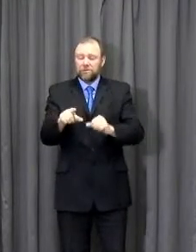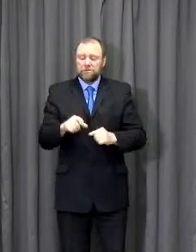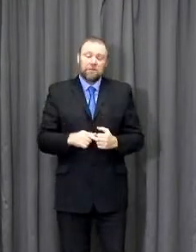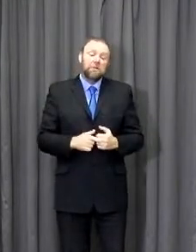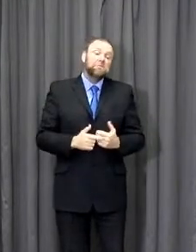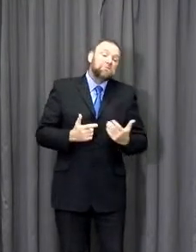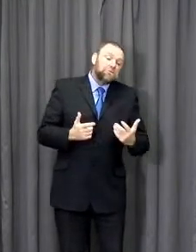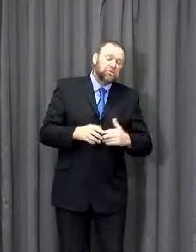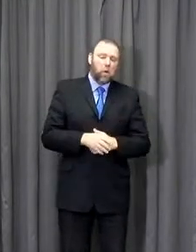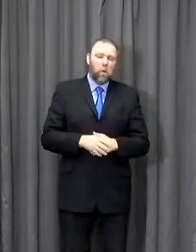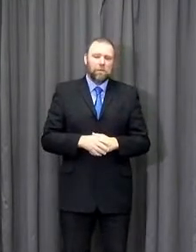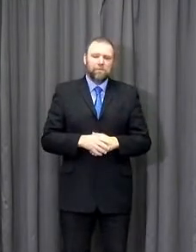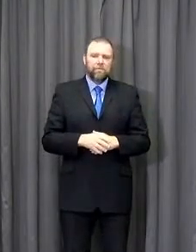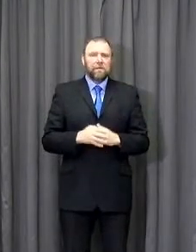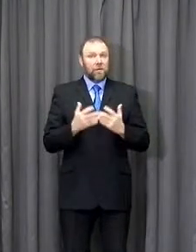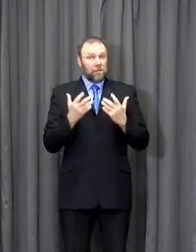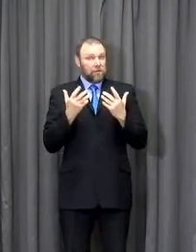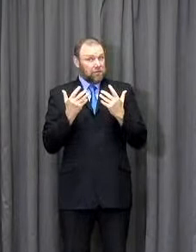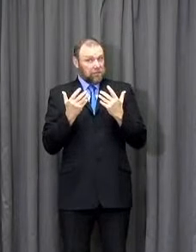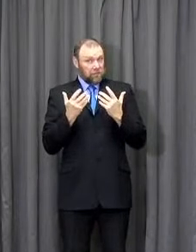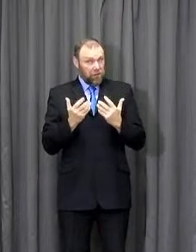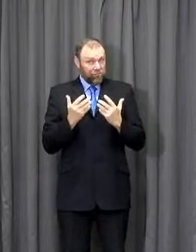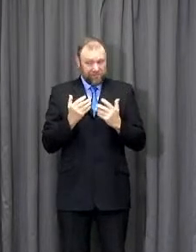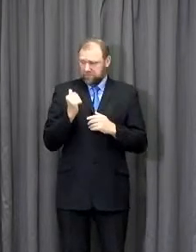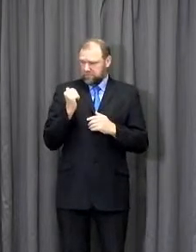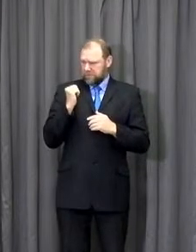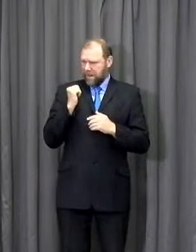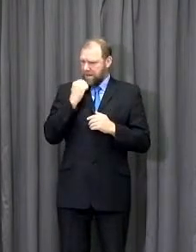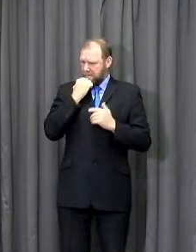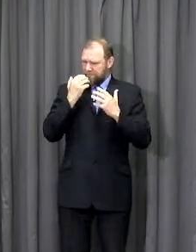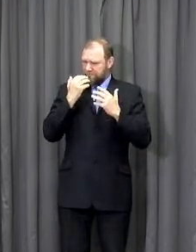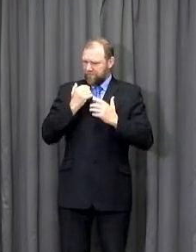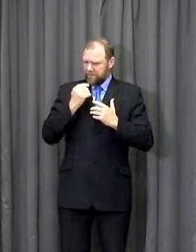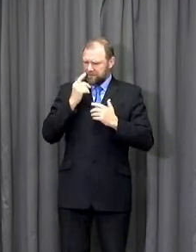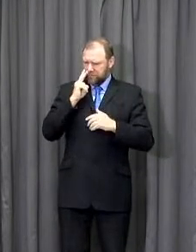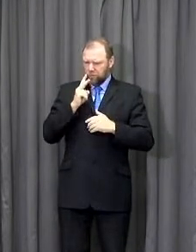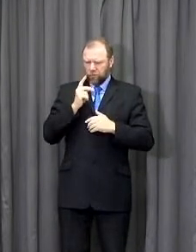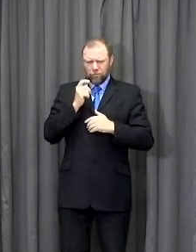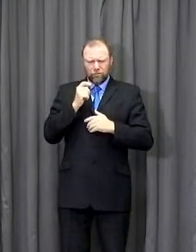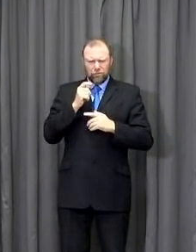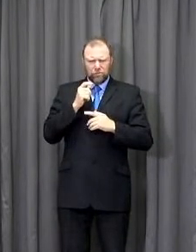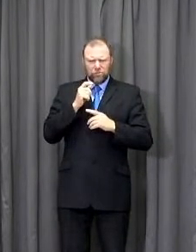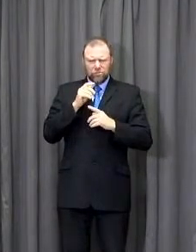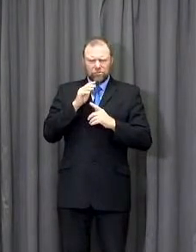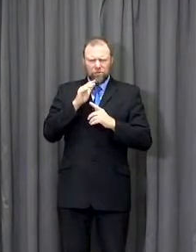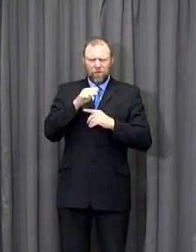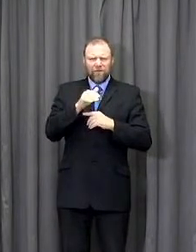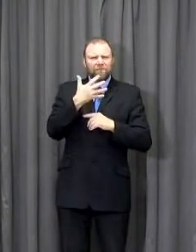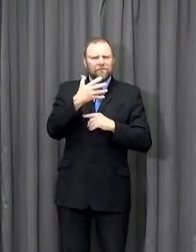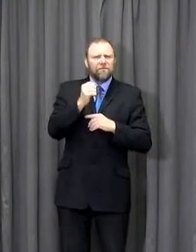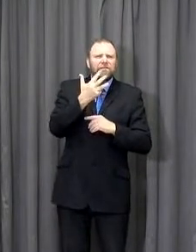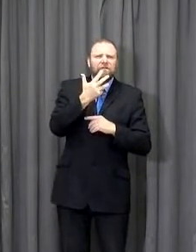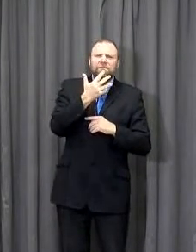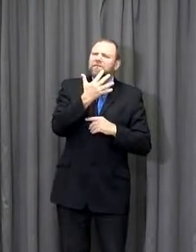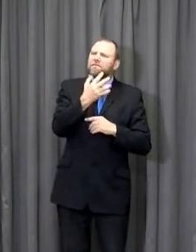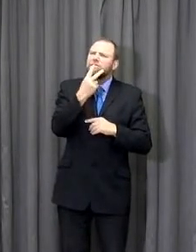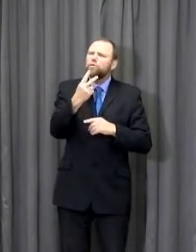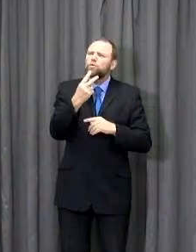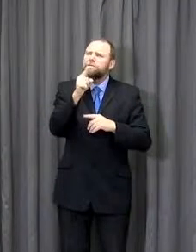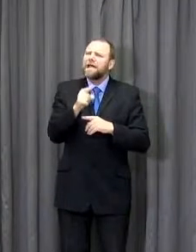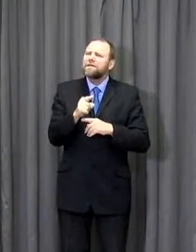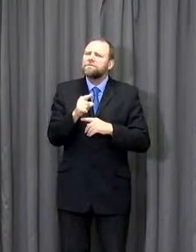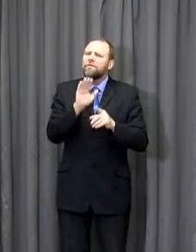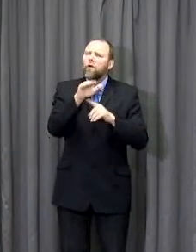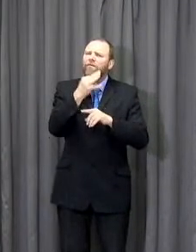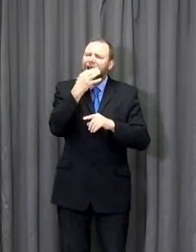So we currently have, last figures I saw, about just over 52% of the over 80s are